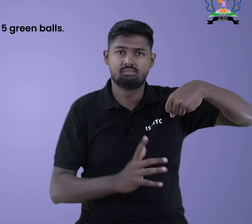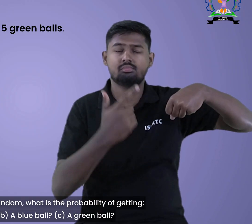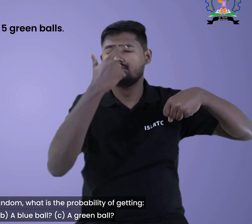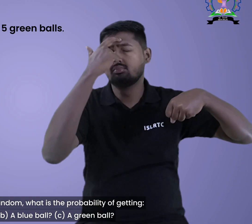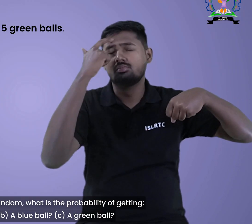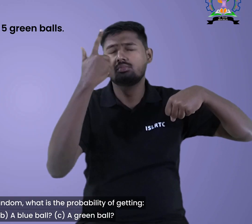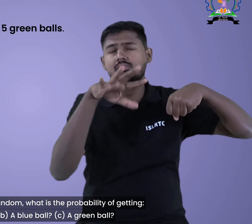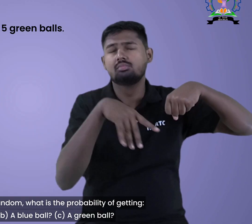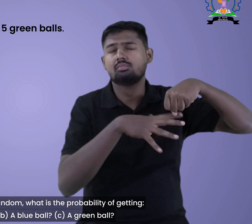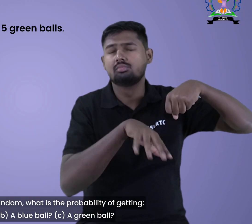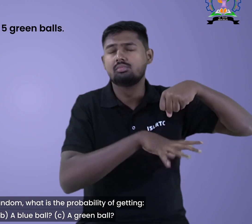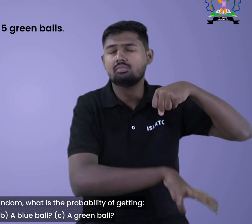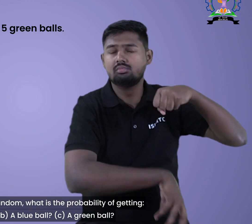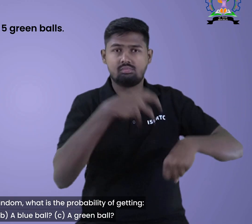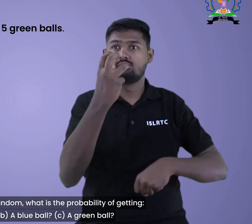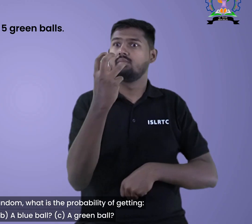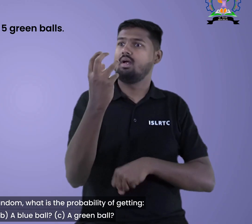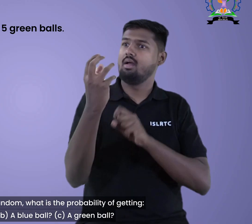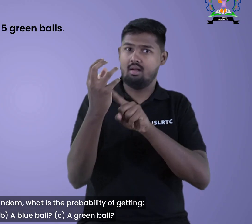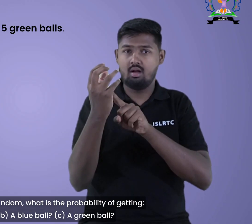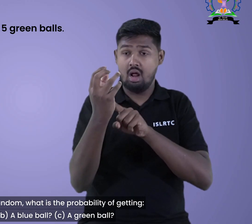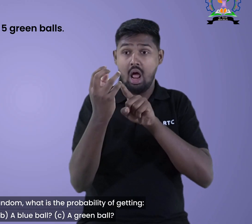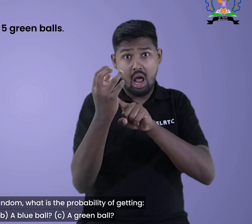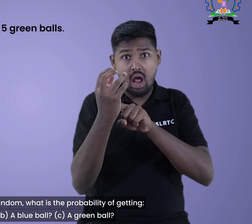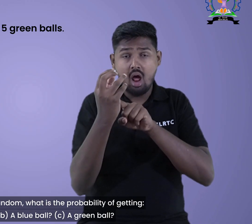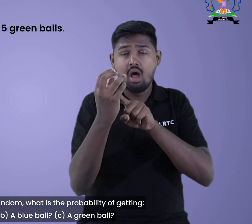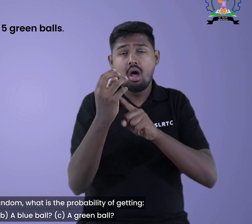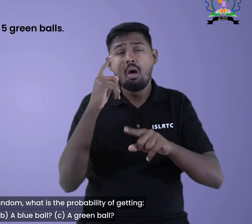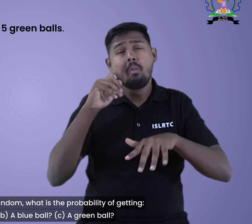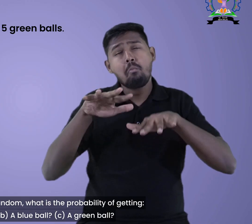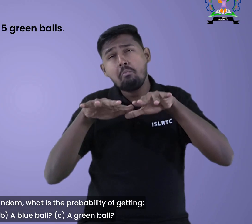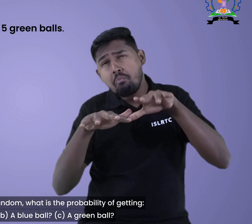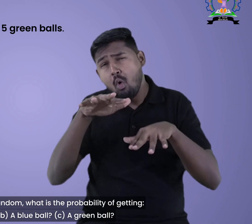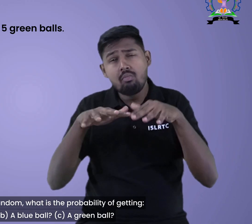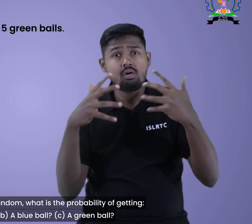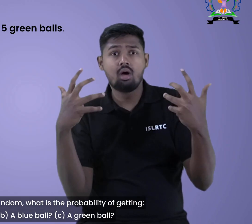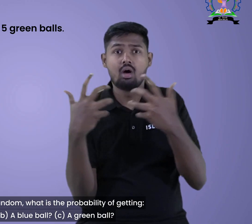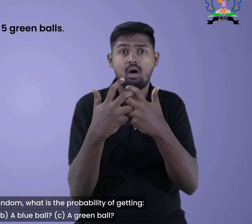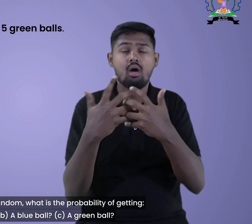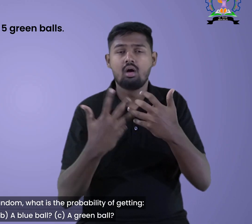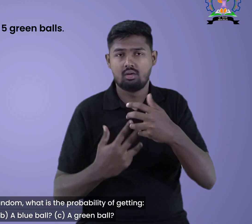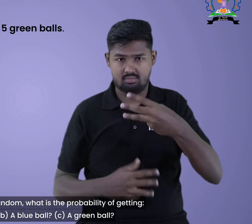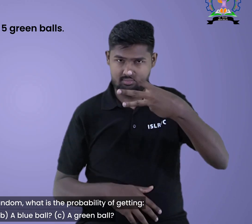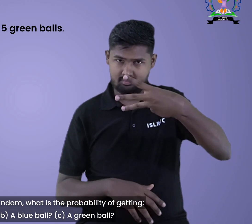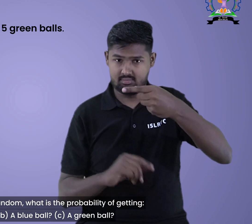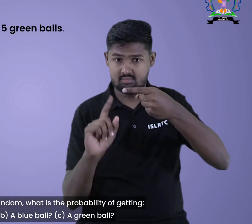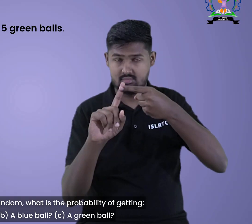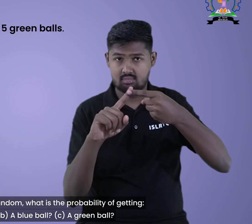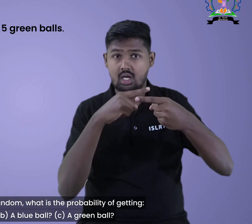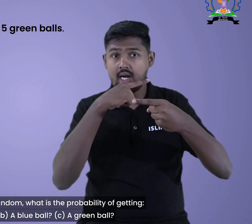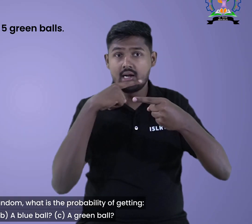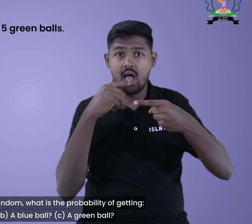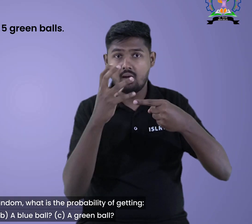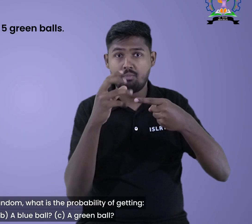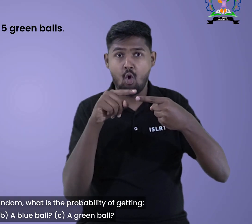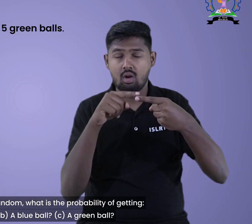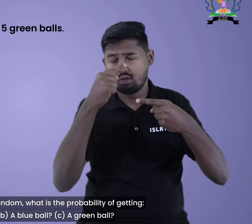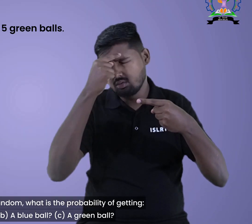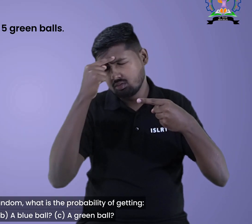If one ball is picked at random, what is the probability of getting A, a red ball, B, a